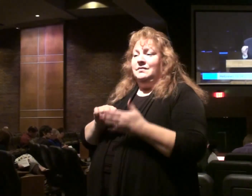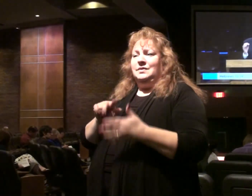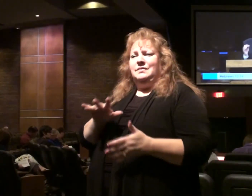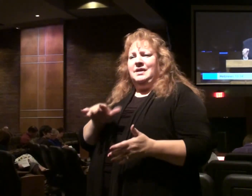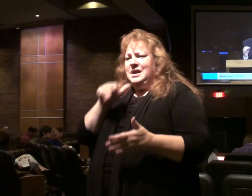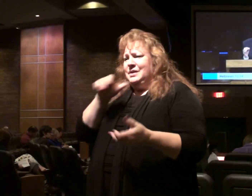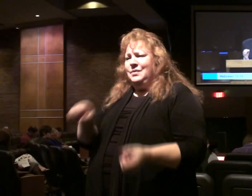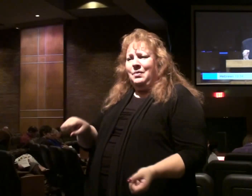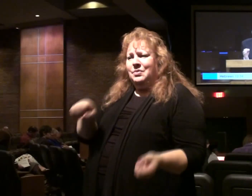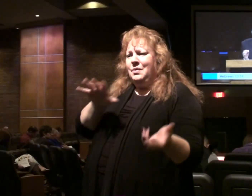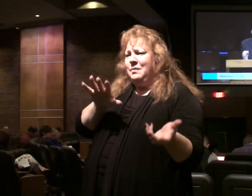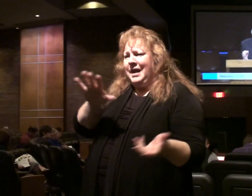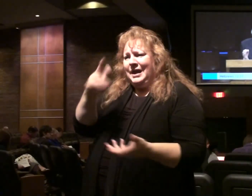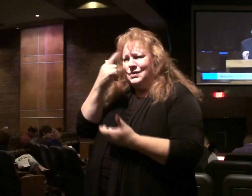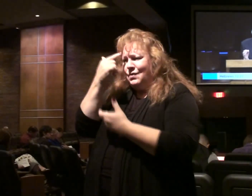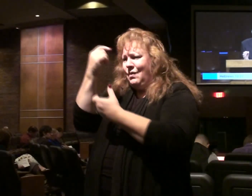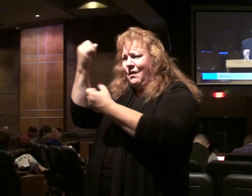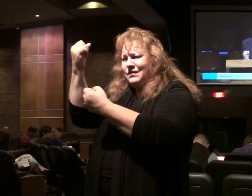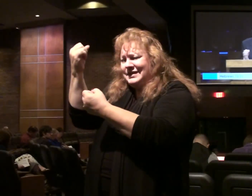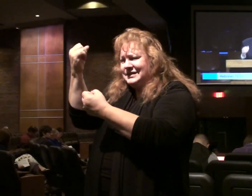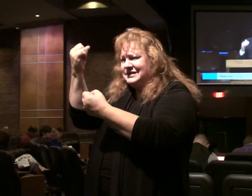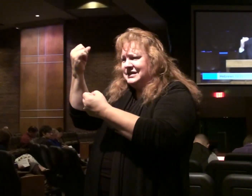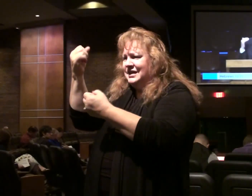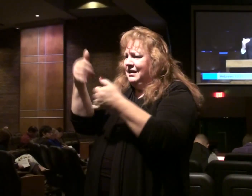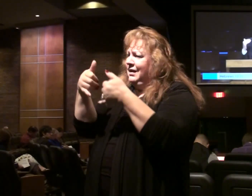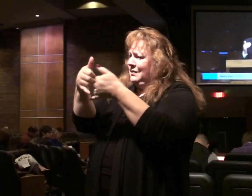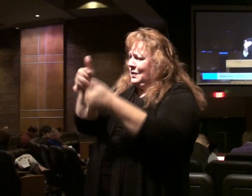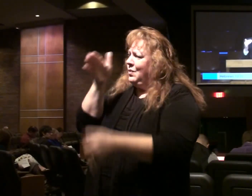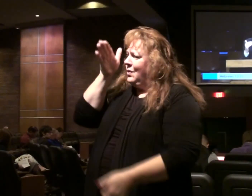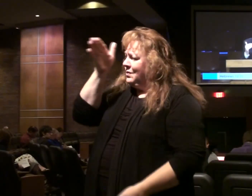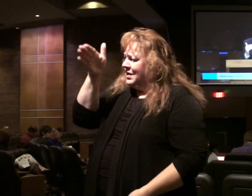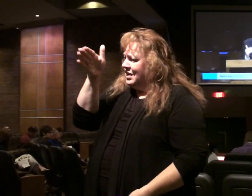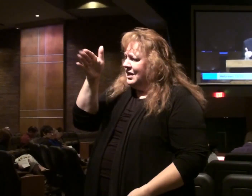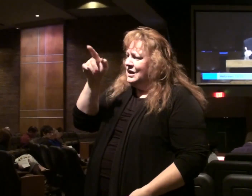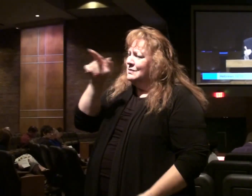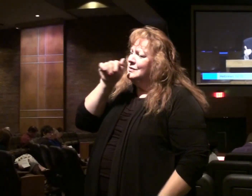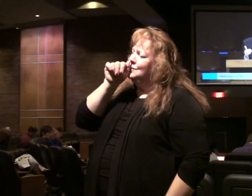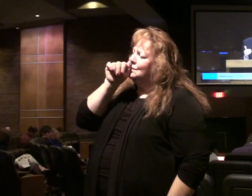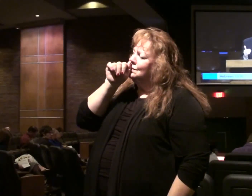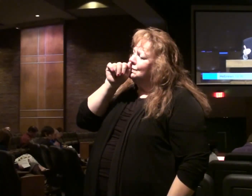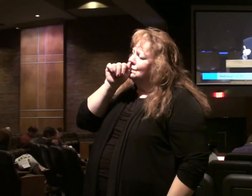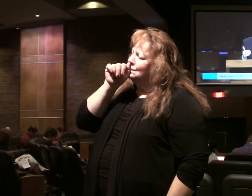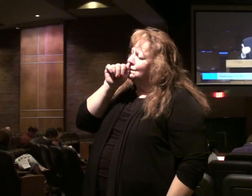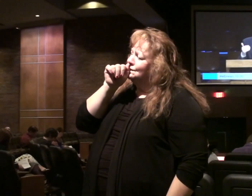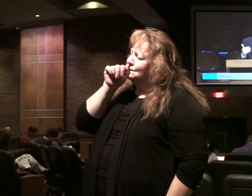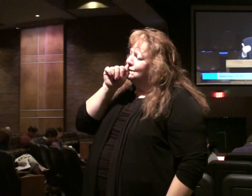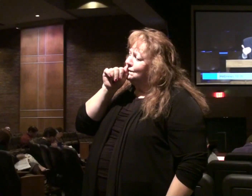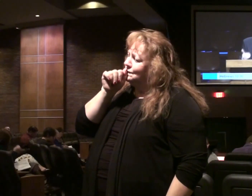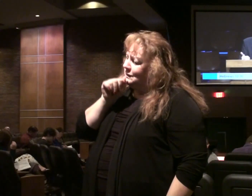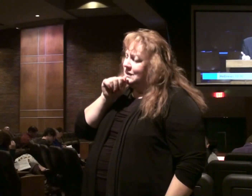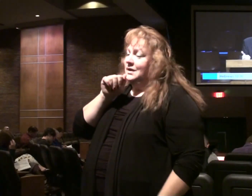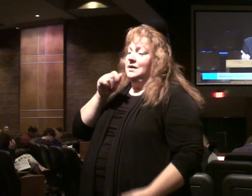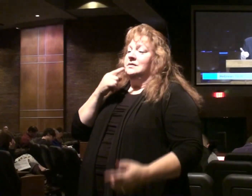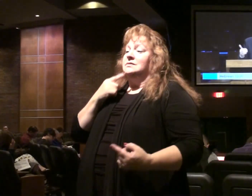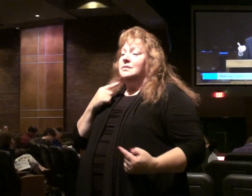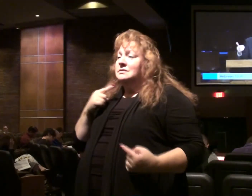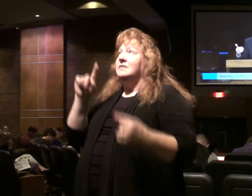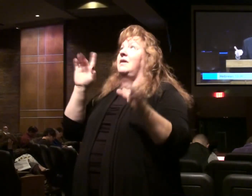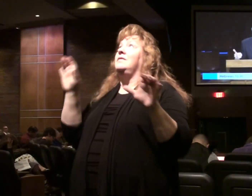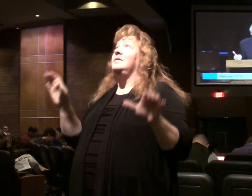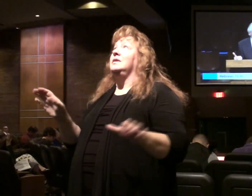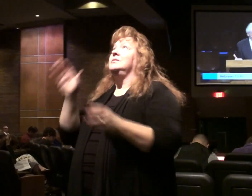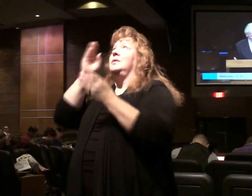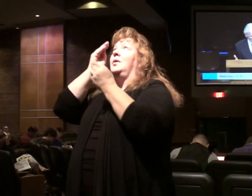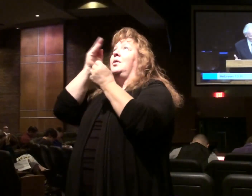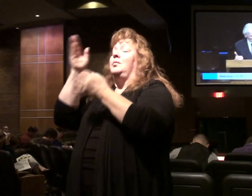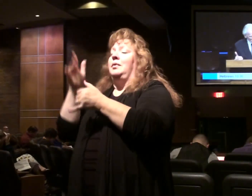don't throw away your confidence, which have great reward. You have need of endurance, so that when you've done the will of God, you